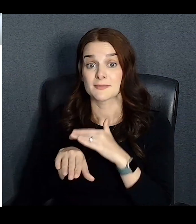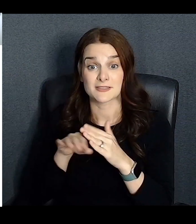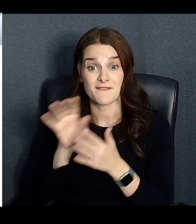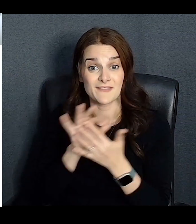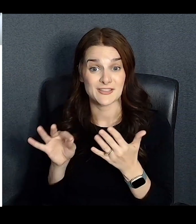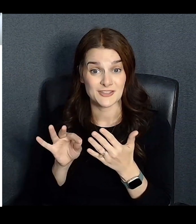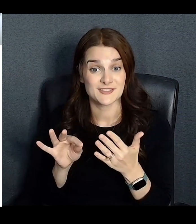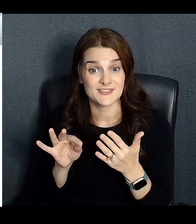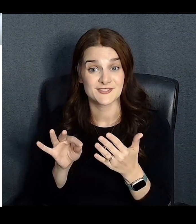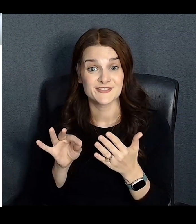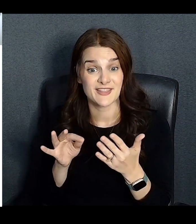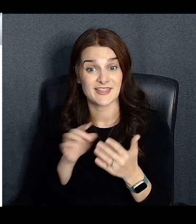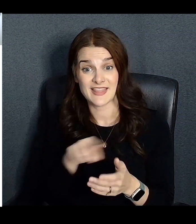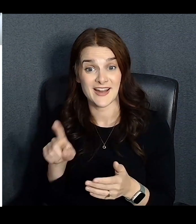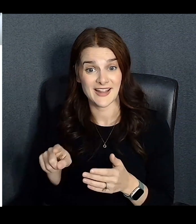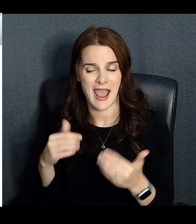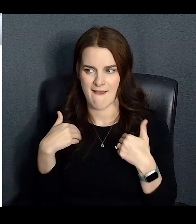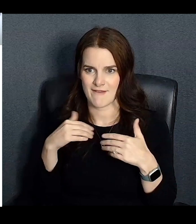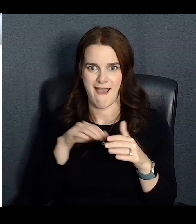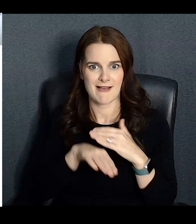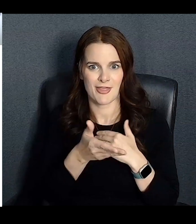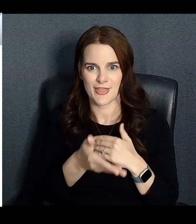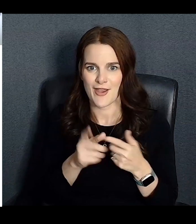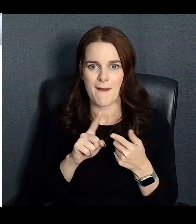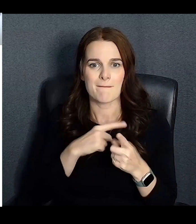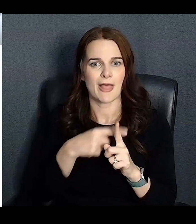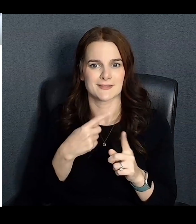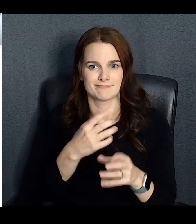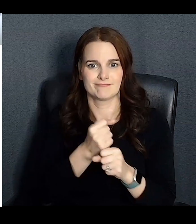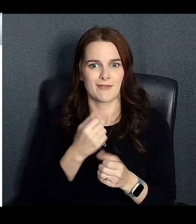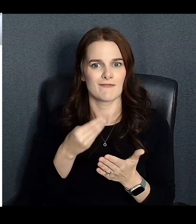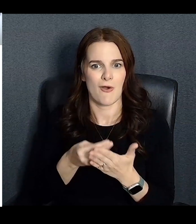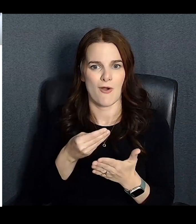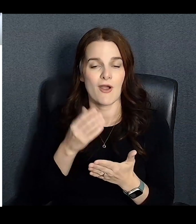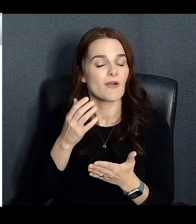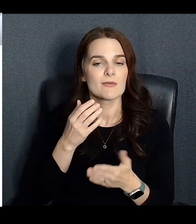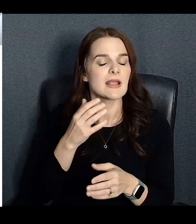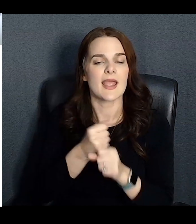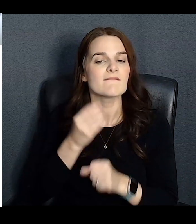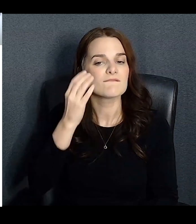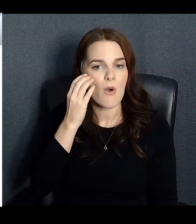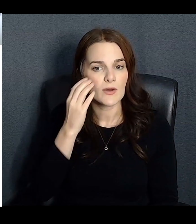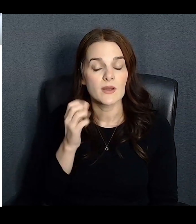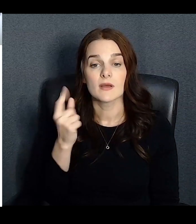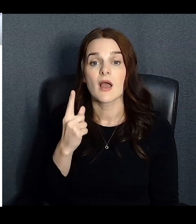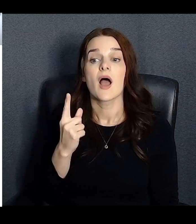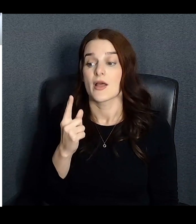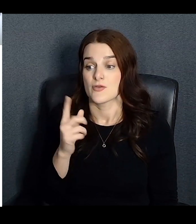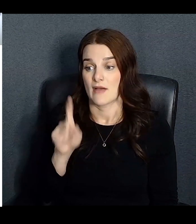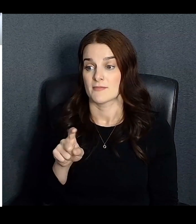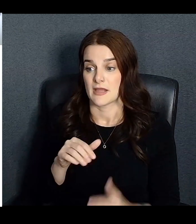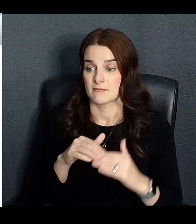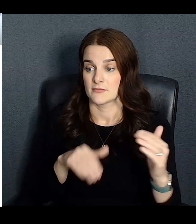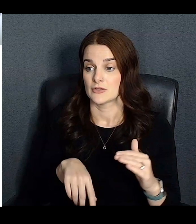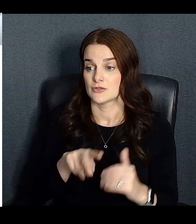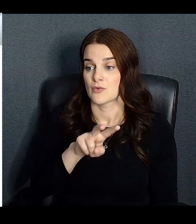the accessibility features that they need. This program does have an income requirement of 200% of the poverty threshold, which